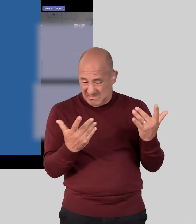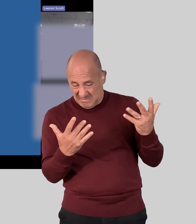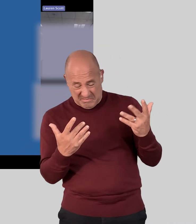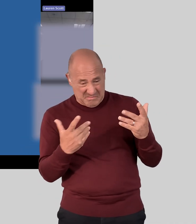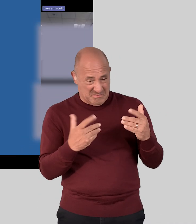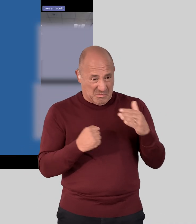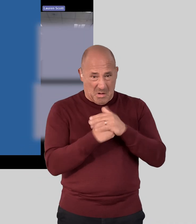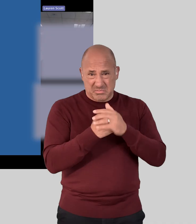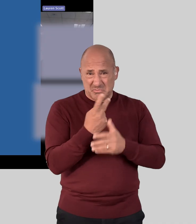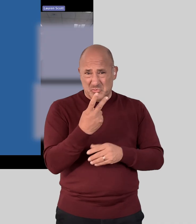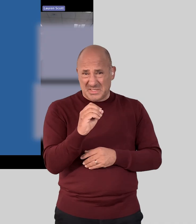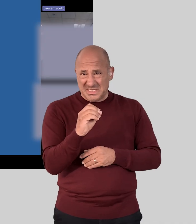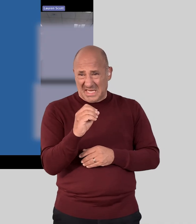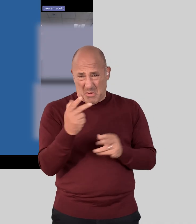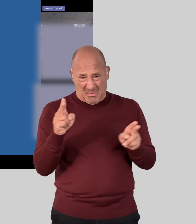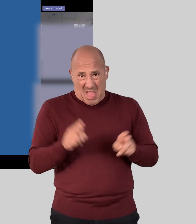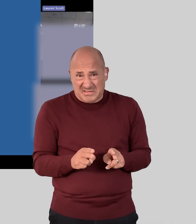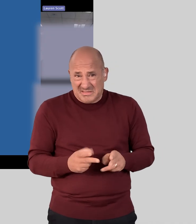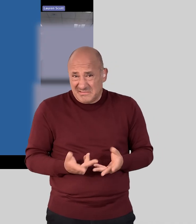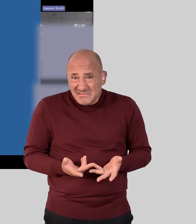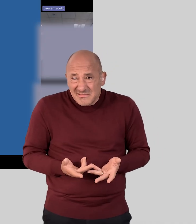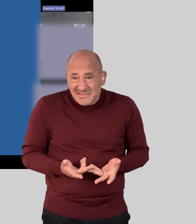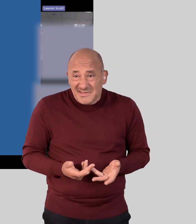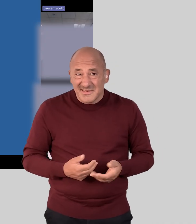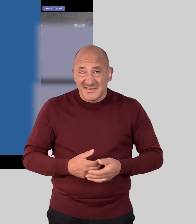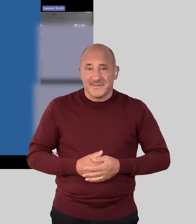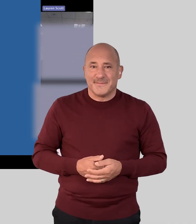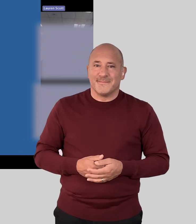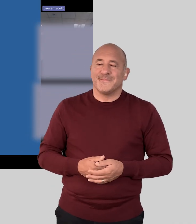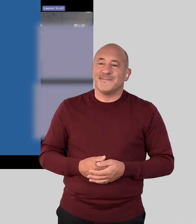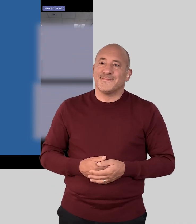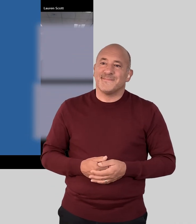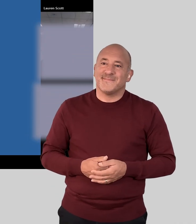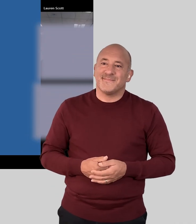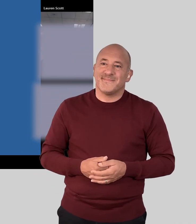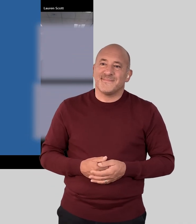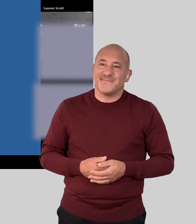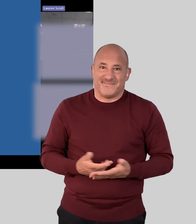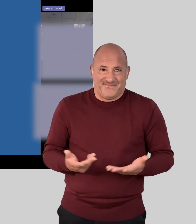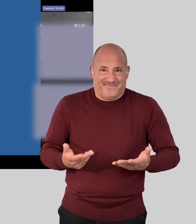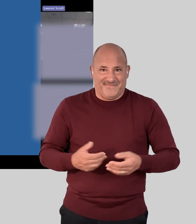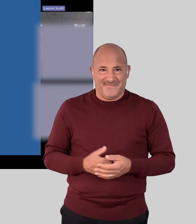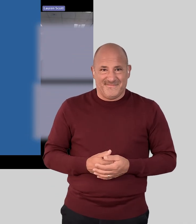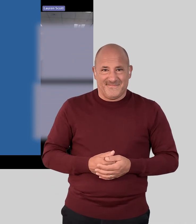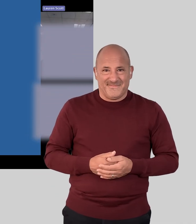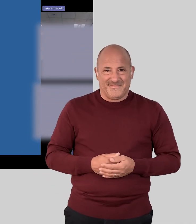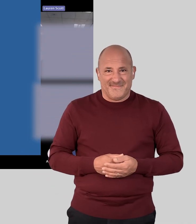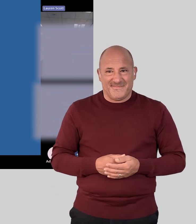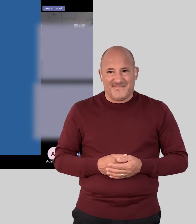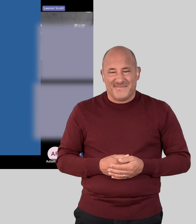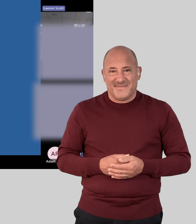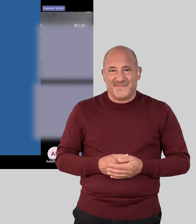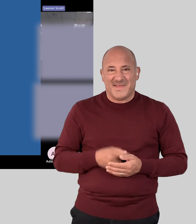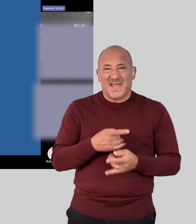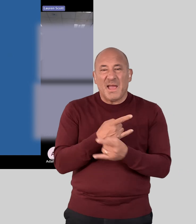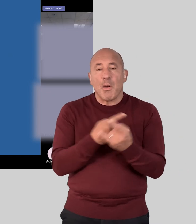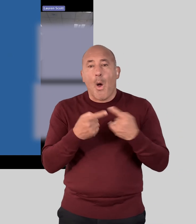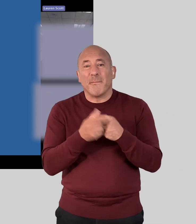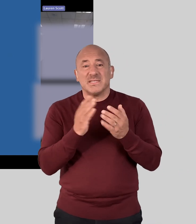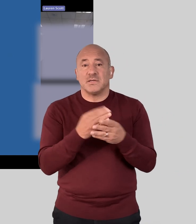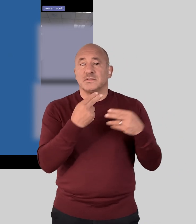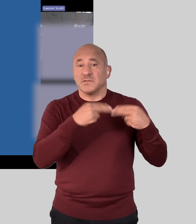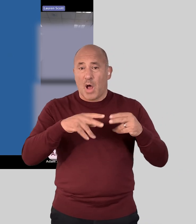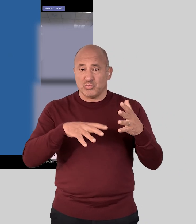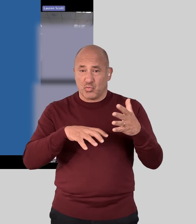not even a handful, as many as I got fingers and toes about. That's about it. I mean, hip hop